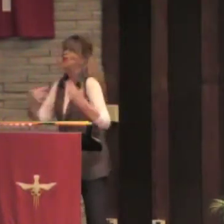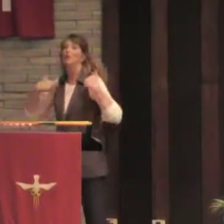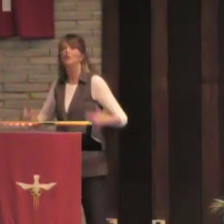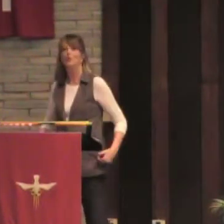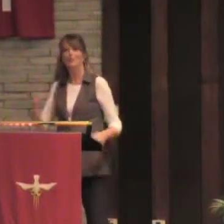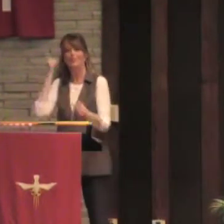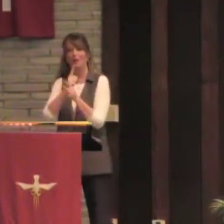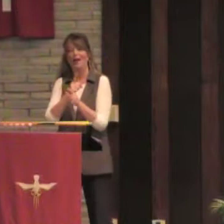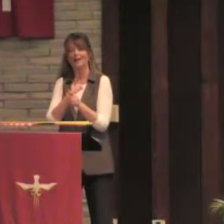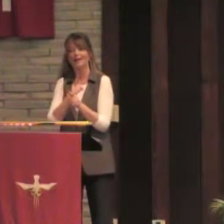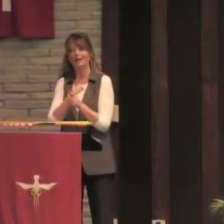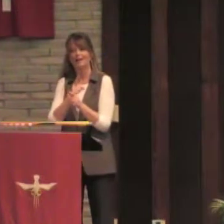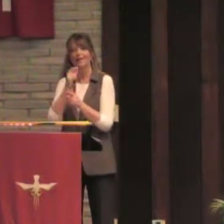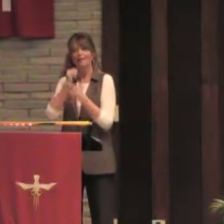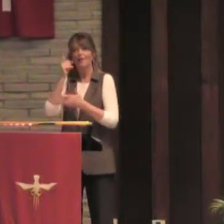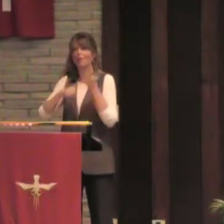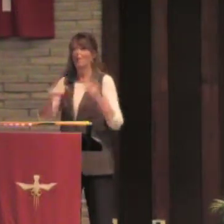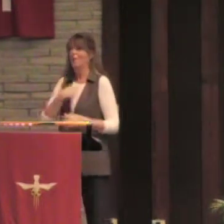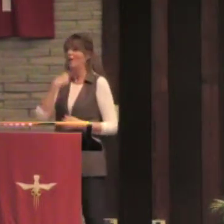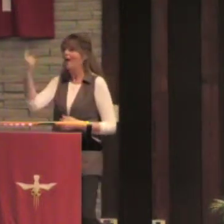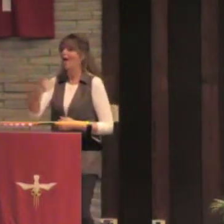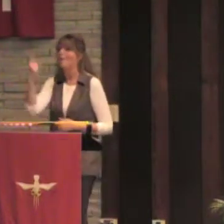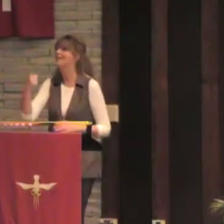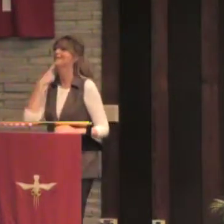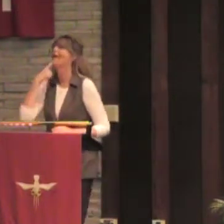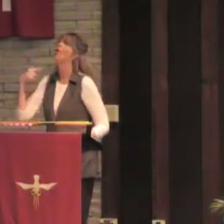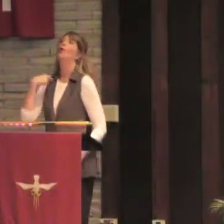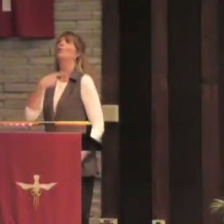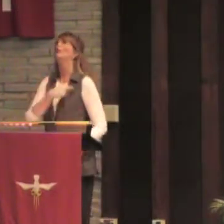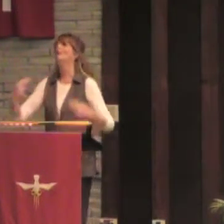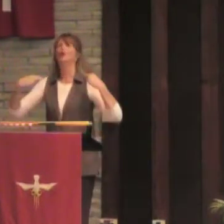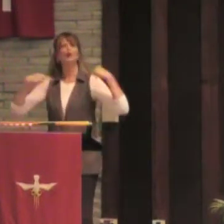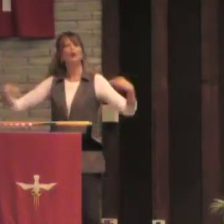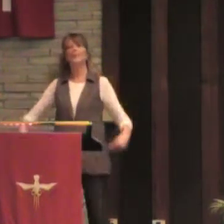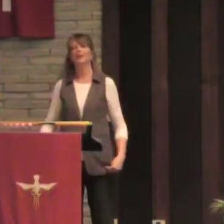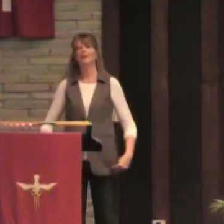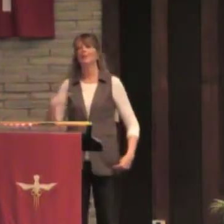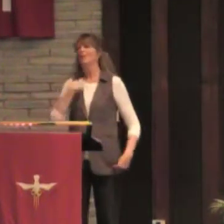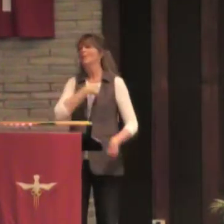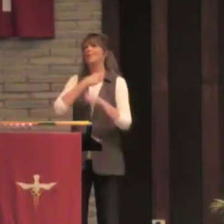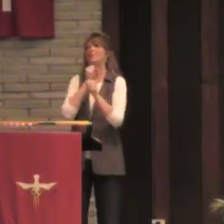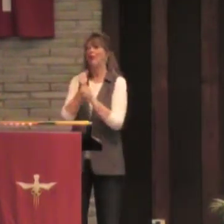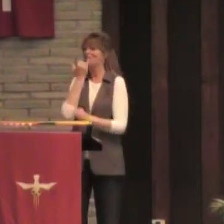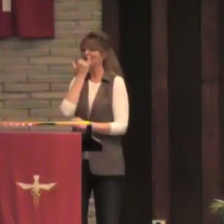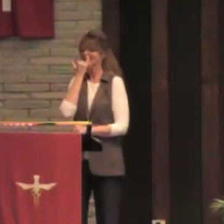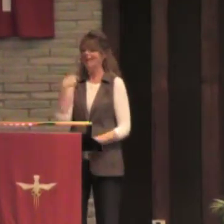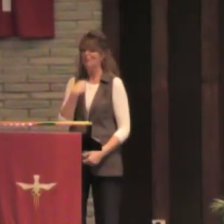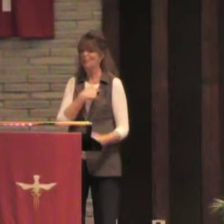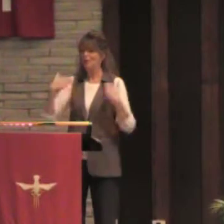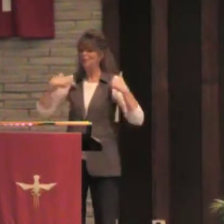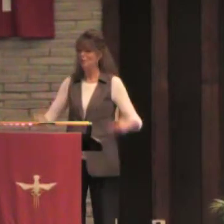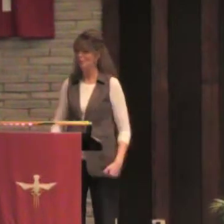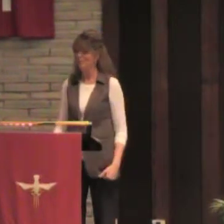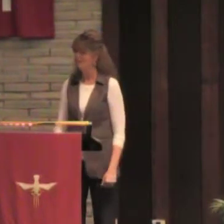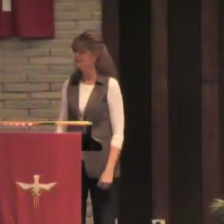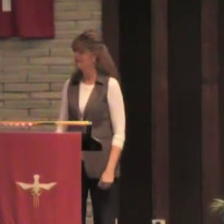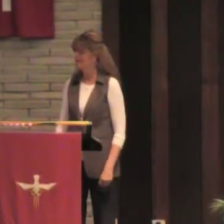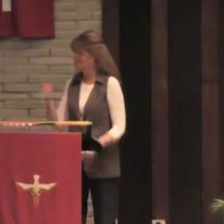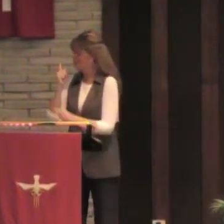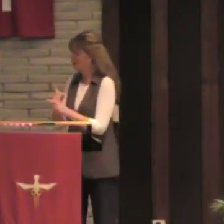And I know everyone wants that because we're all human, right? We always say, you know, we are human, we do make mistakes, and yeah, we do,